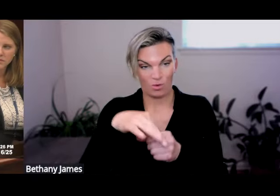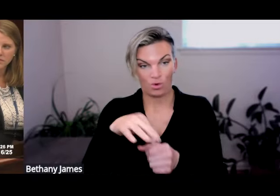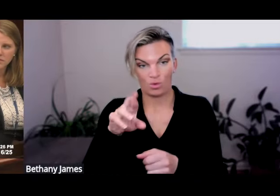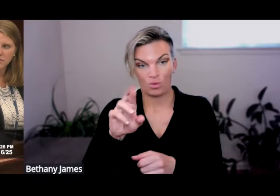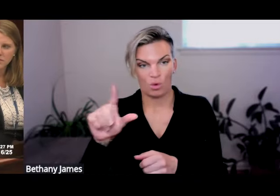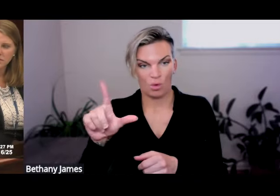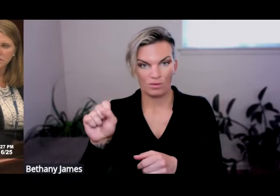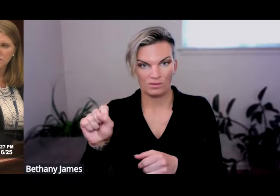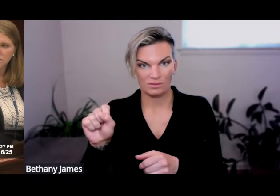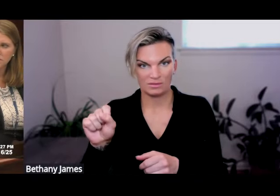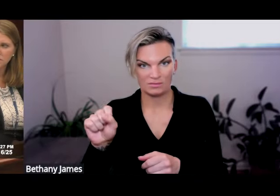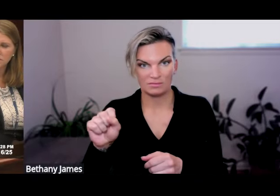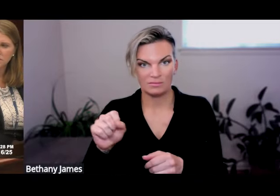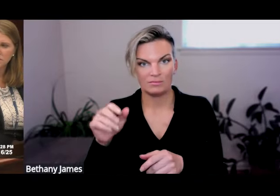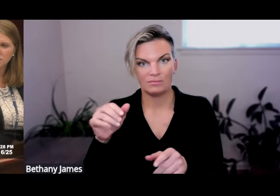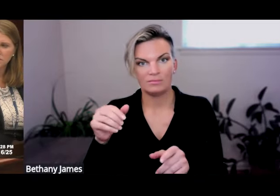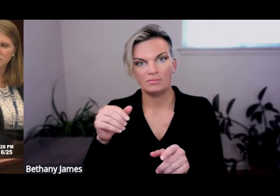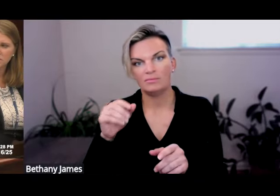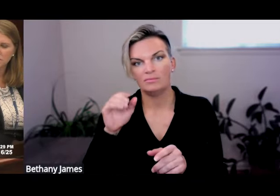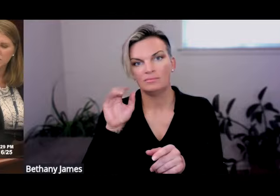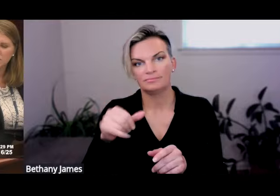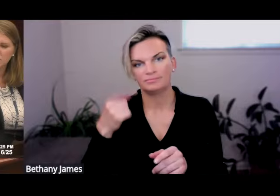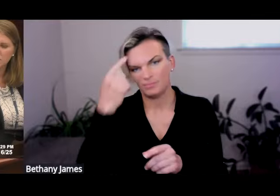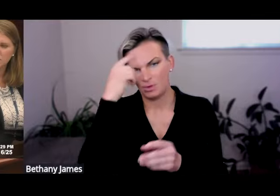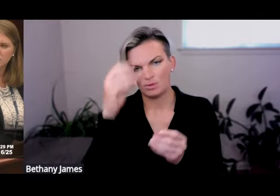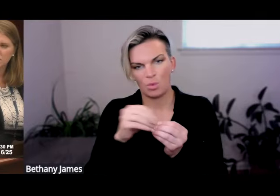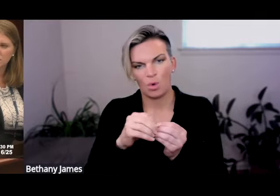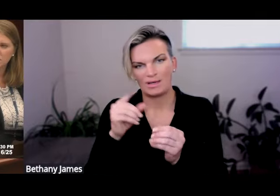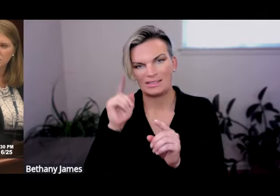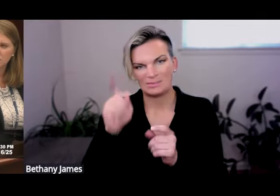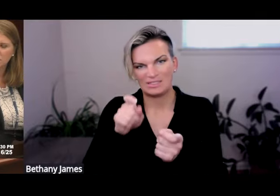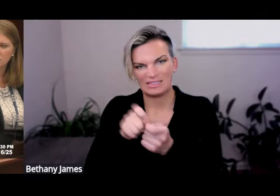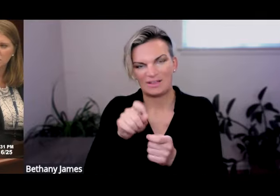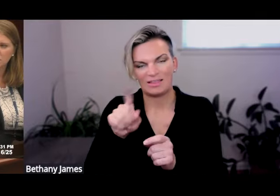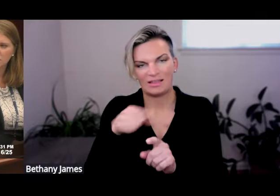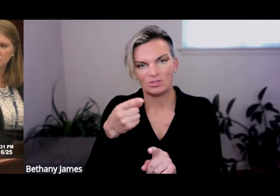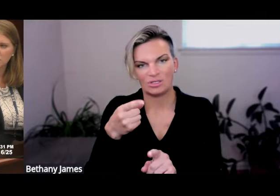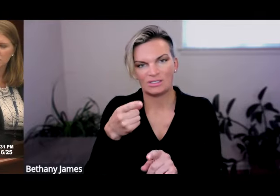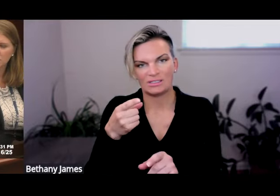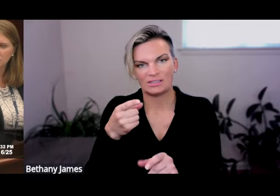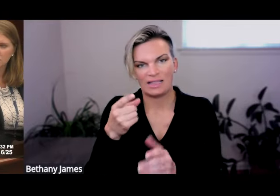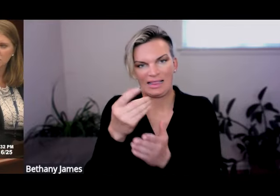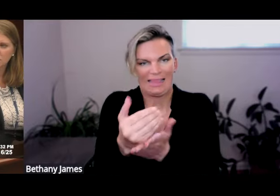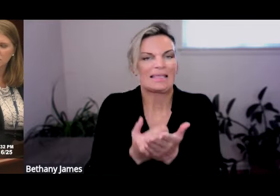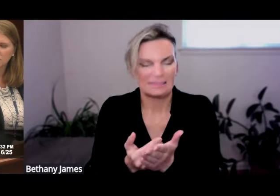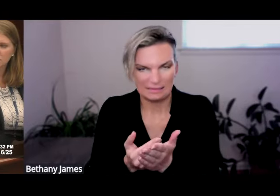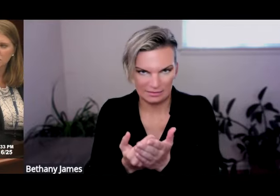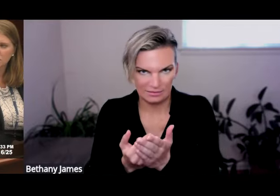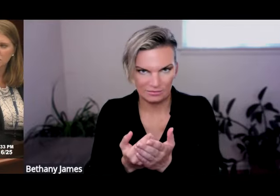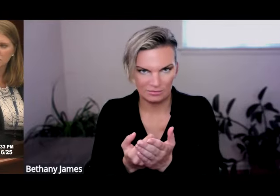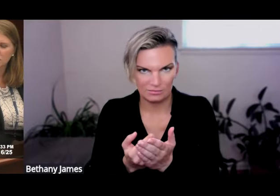reason I put that is just because I thought it was a little bit more specific than the word list, just as to what we're being.